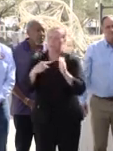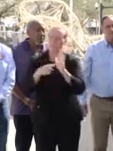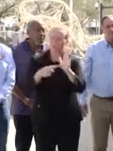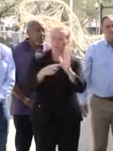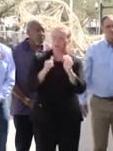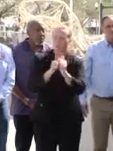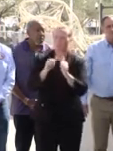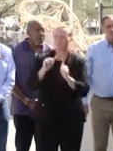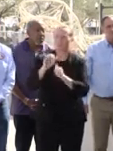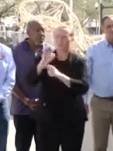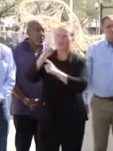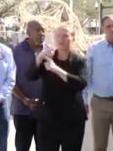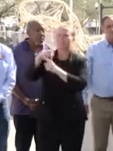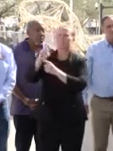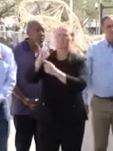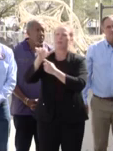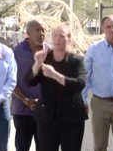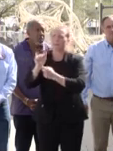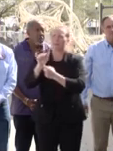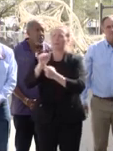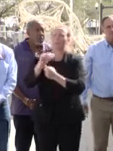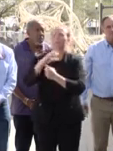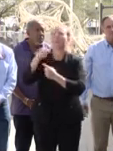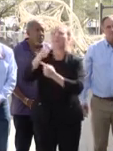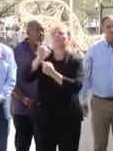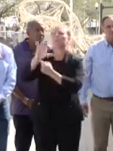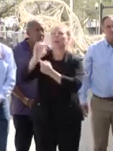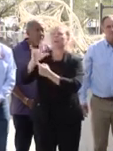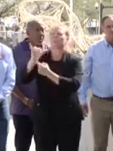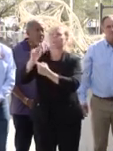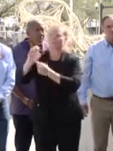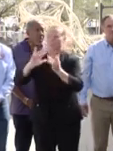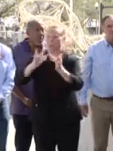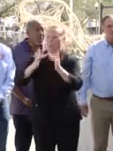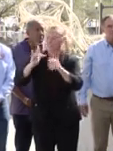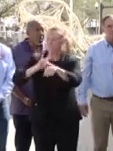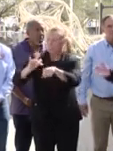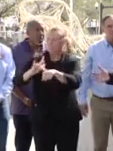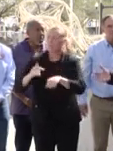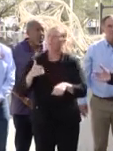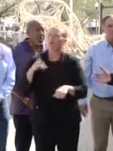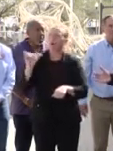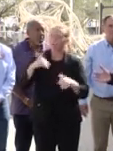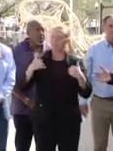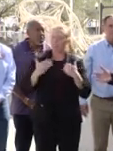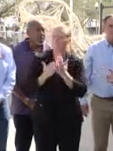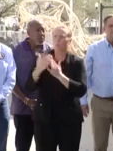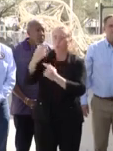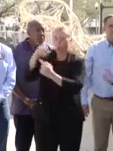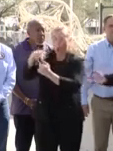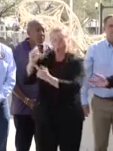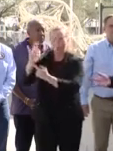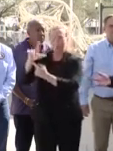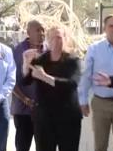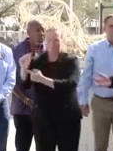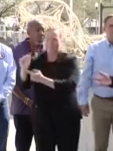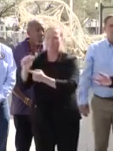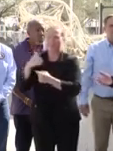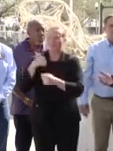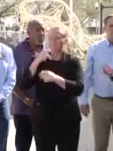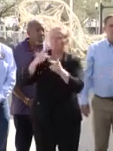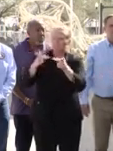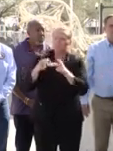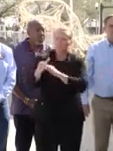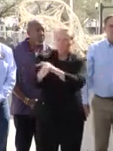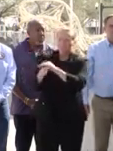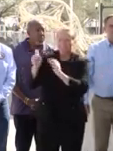available. We also have through Hope Florida, if you have shelter needs, you can call Hope